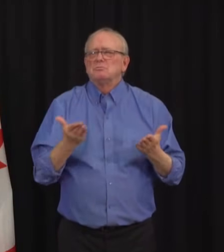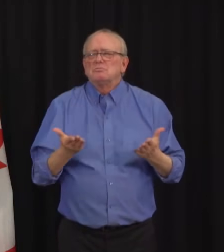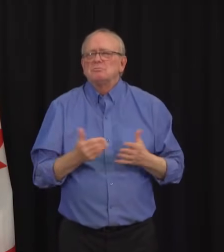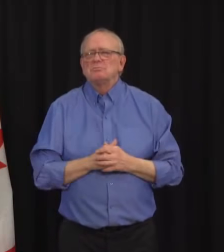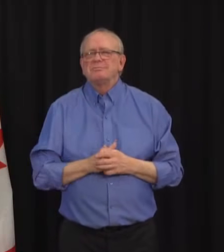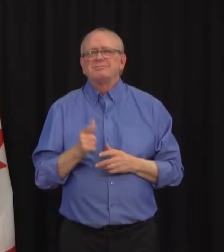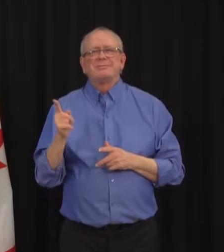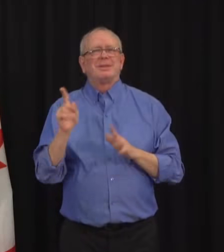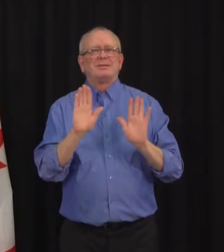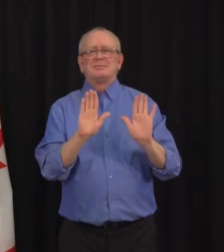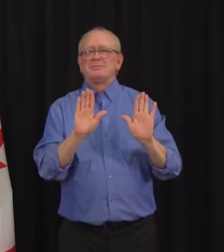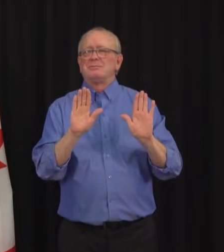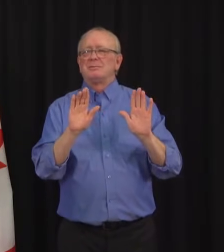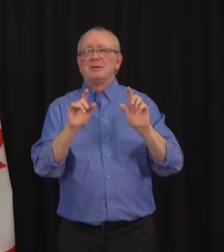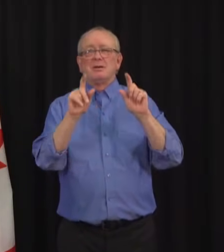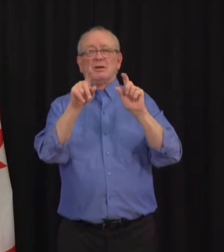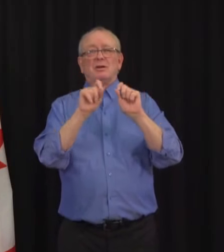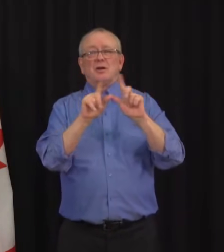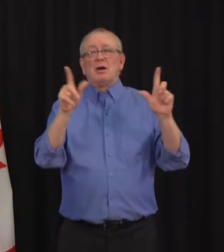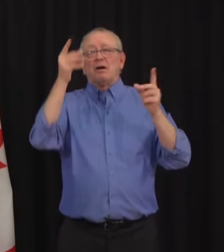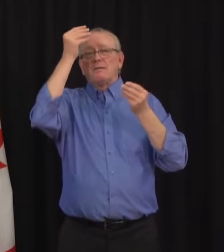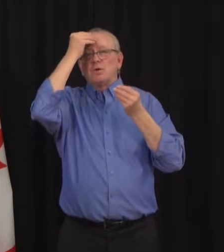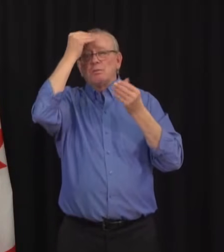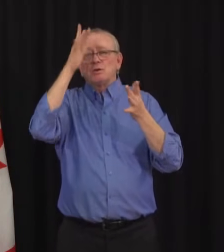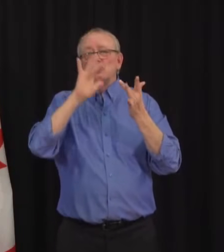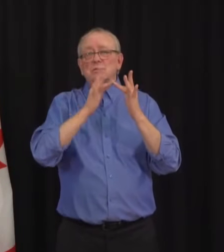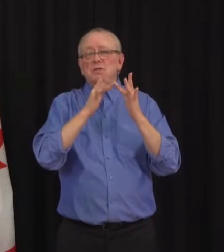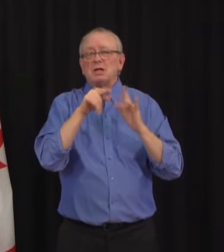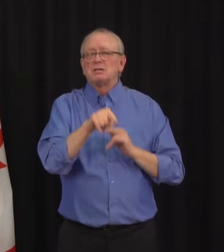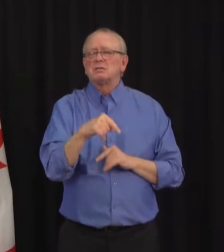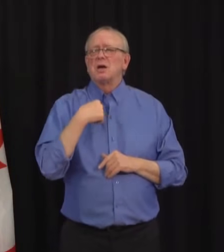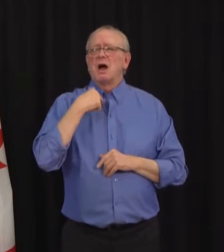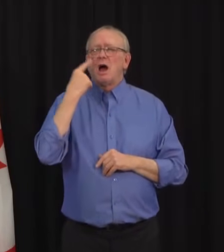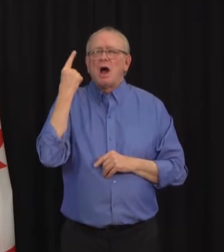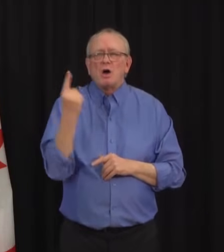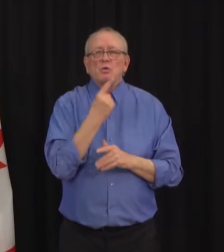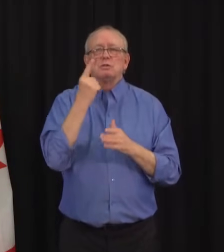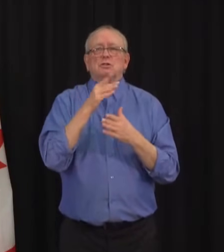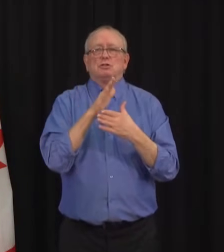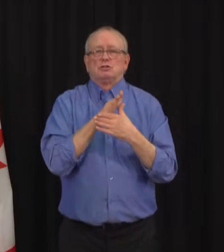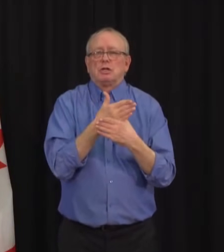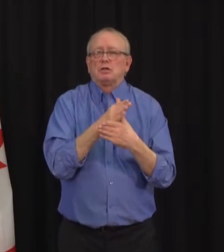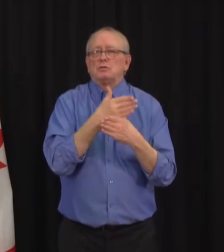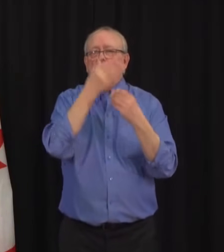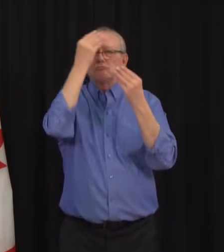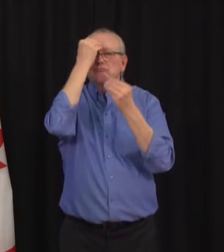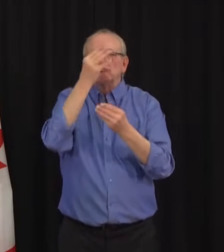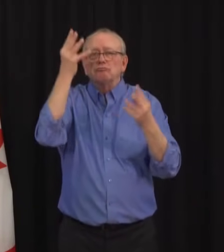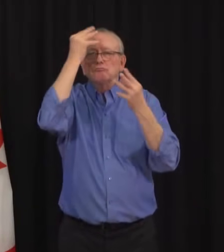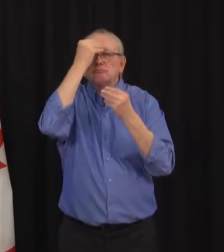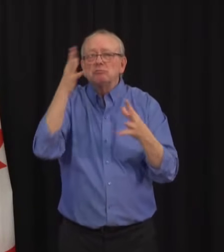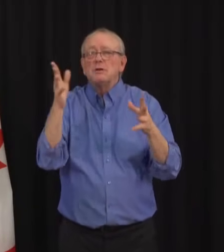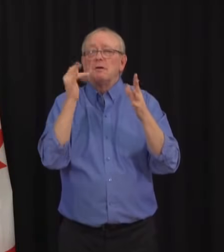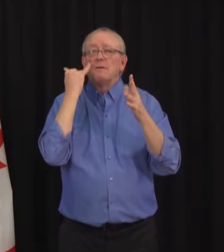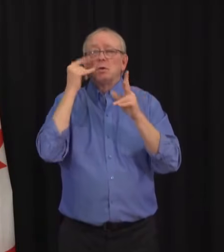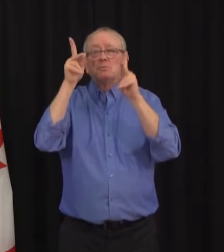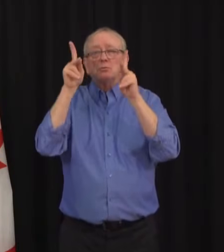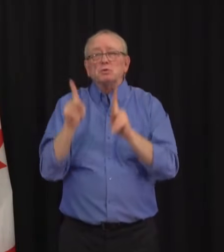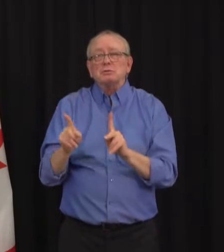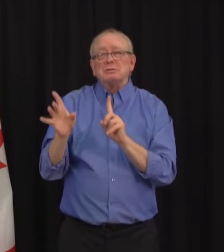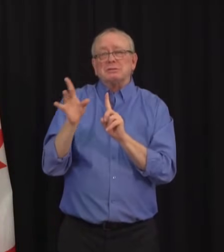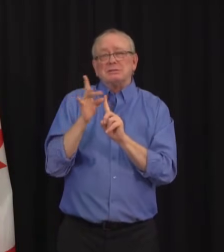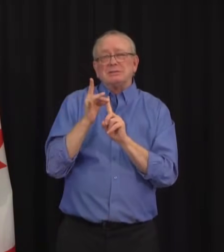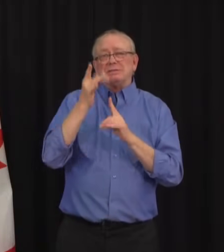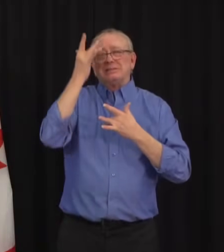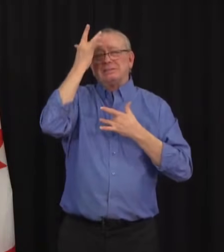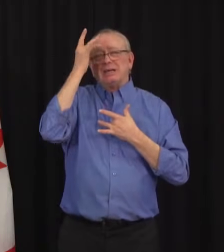and the proportion of people who have severe outcomes who have been diagnosed with one or multiple comorbidities.